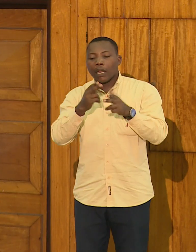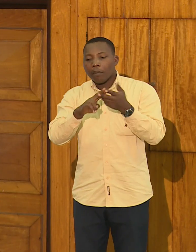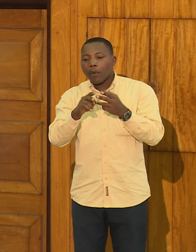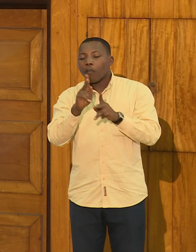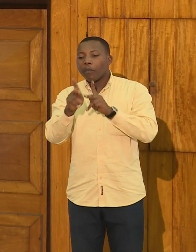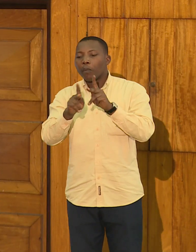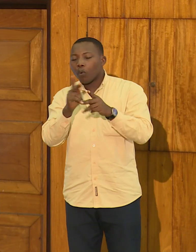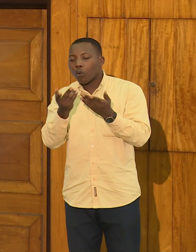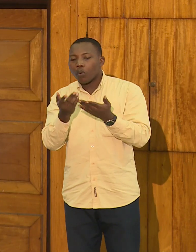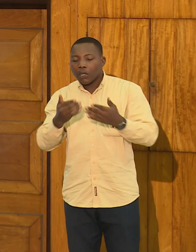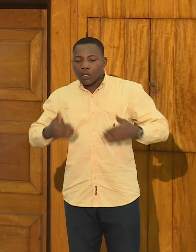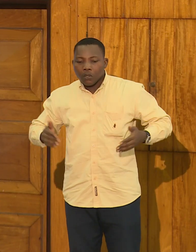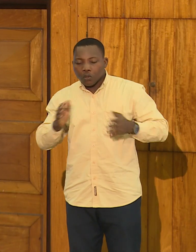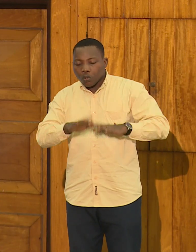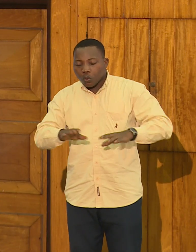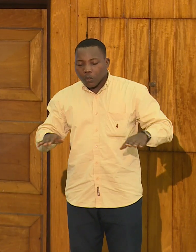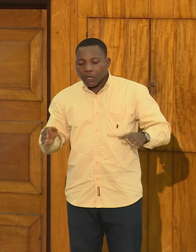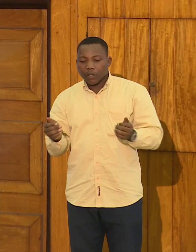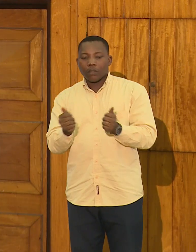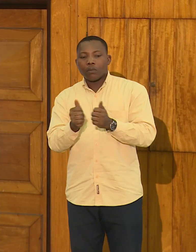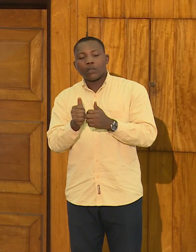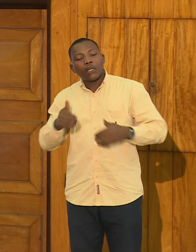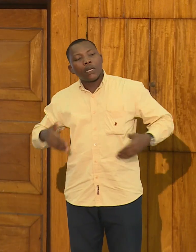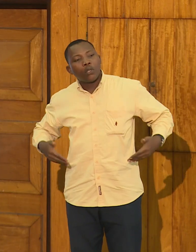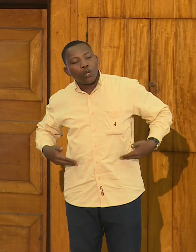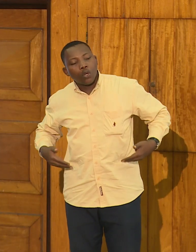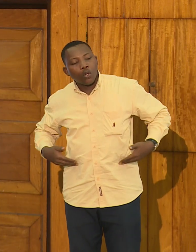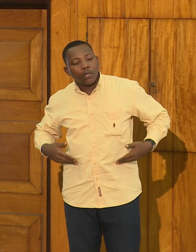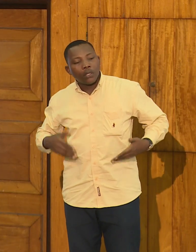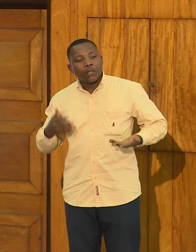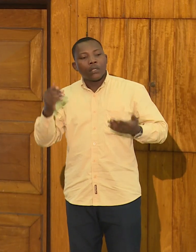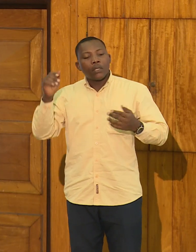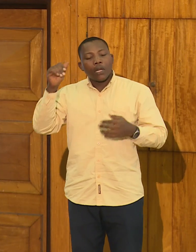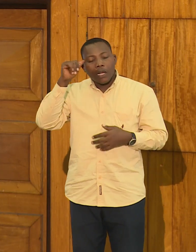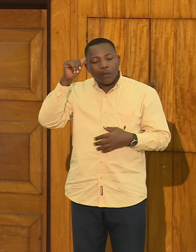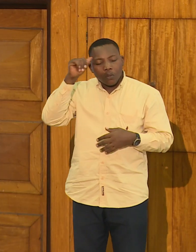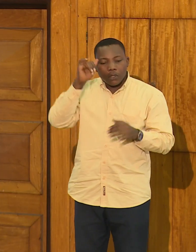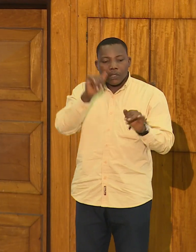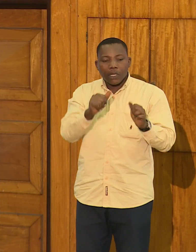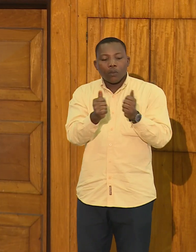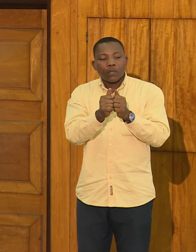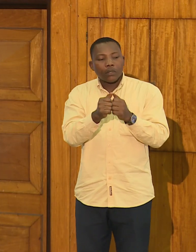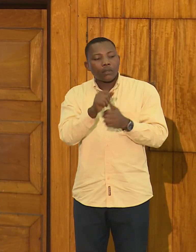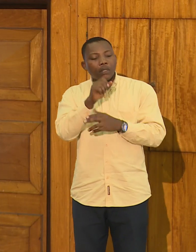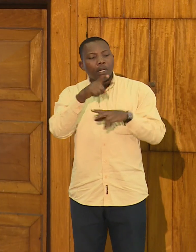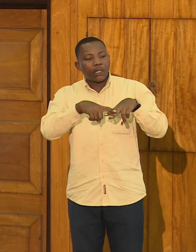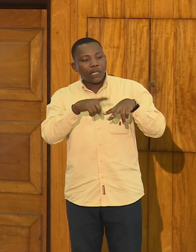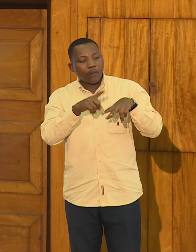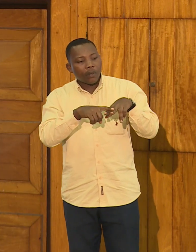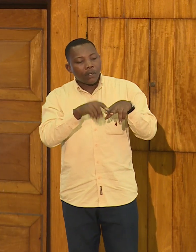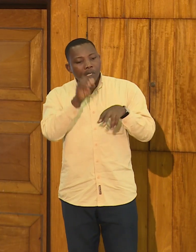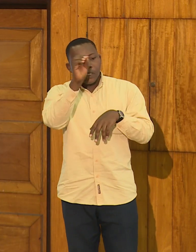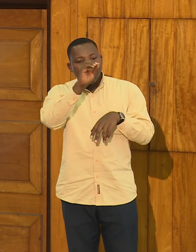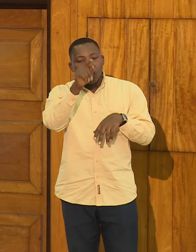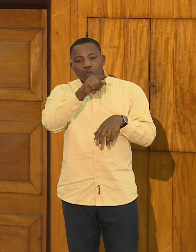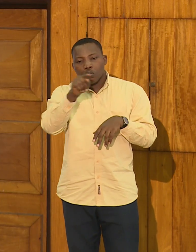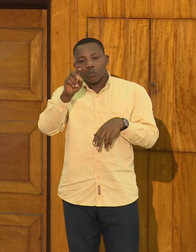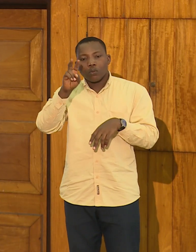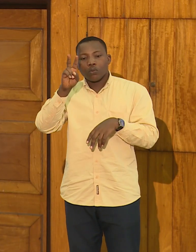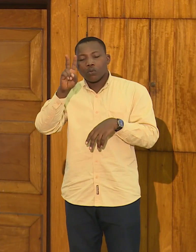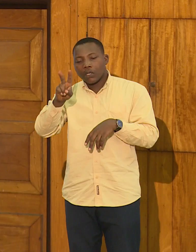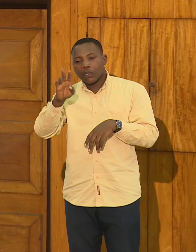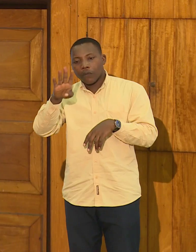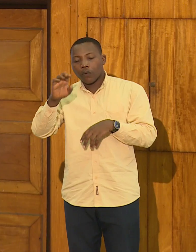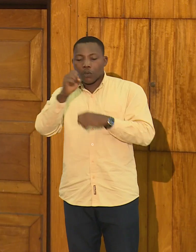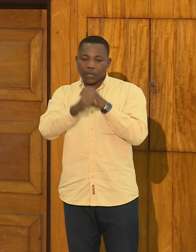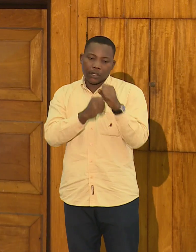and adolescents living with HIV aged 0 to 24 years. The objectives of the project were to